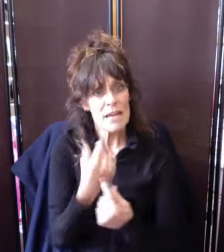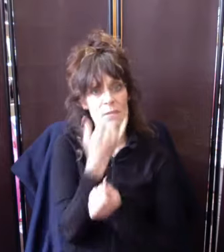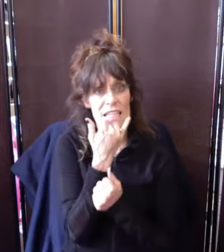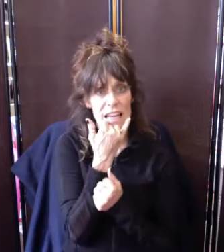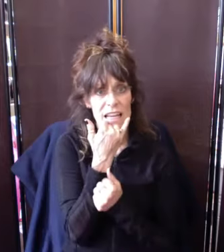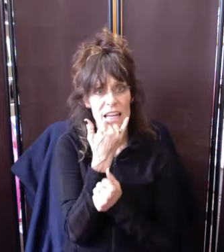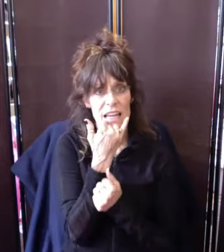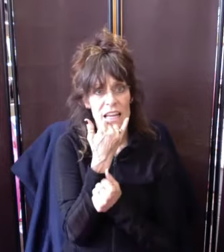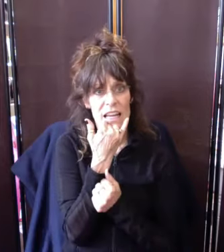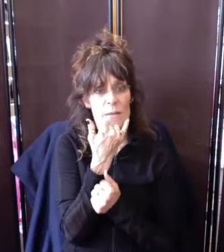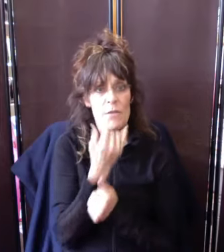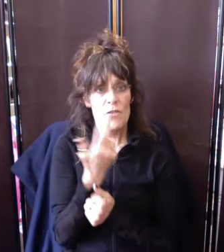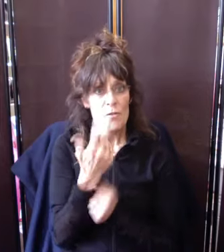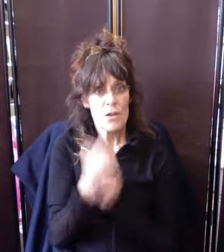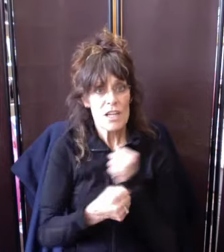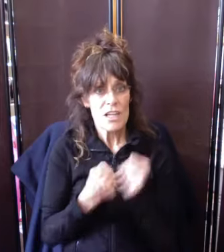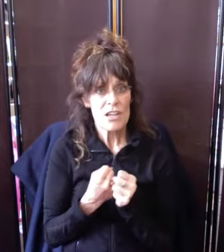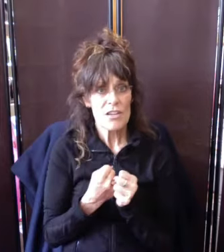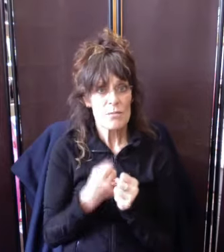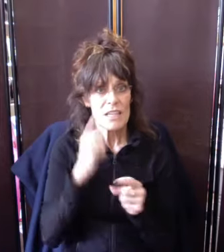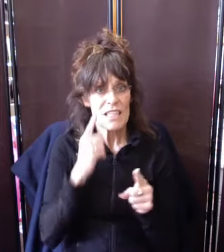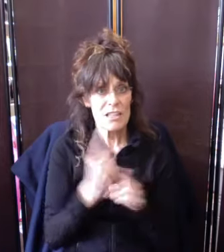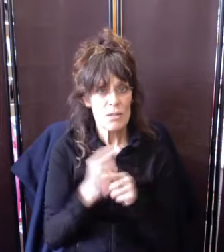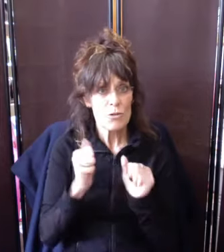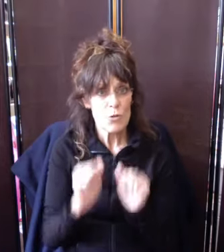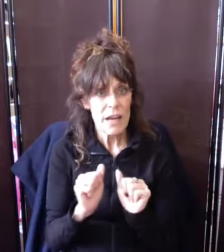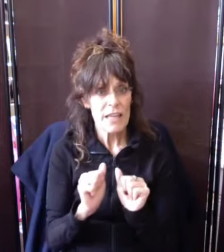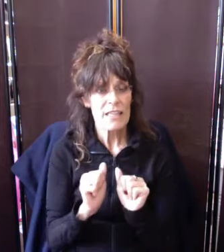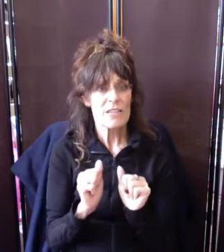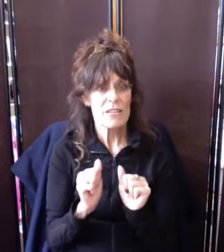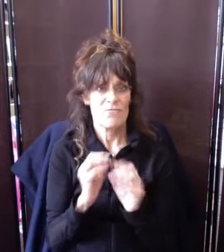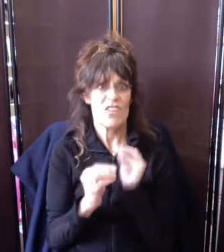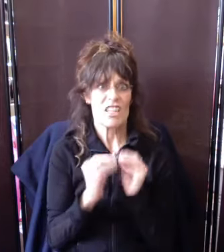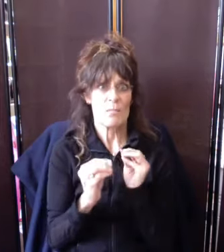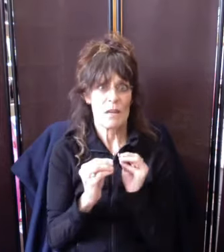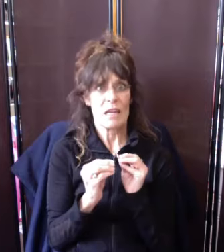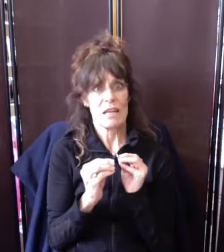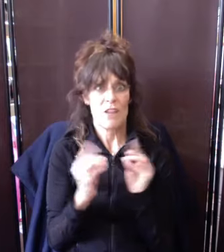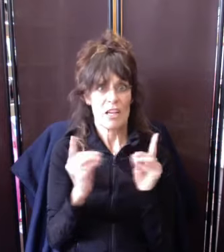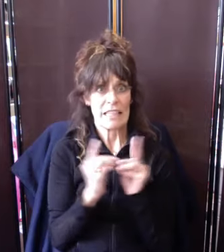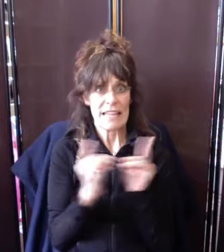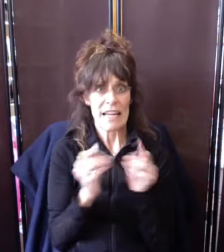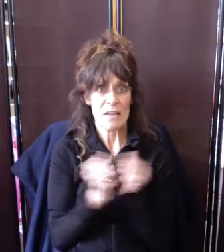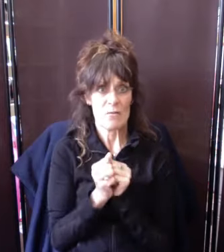that for 3 years, she'd been trying to set me up with him. And I kept saying no. I even went so far as saying, I think he likes you.